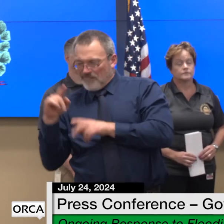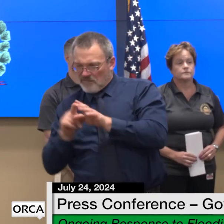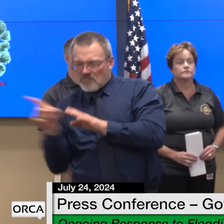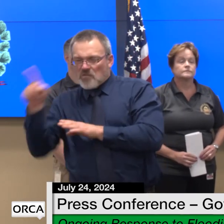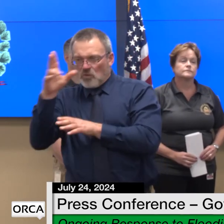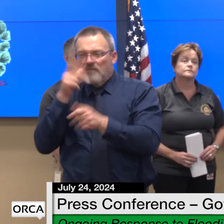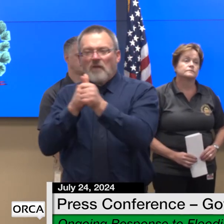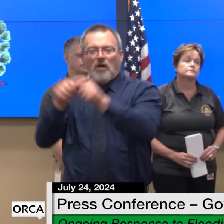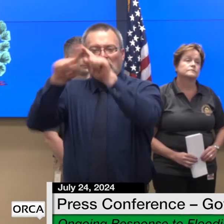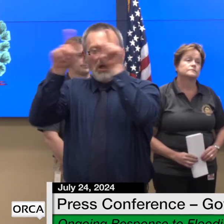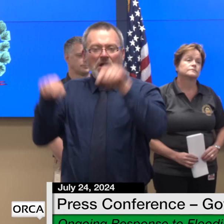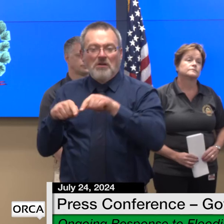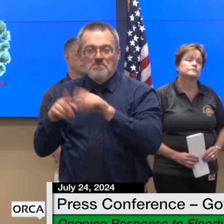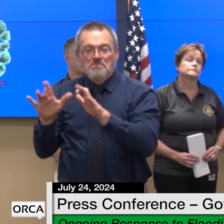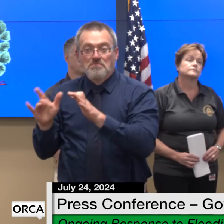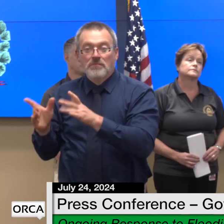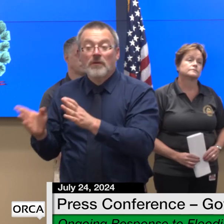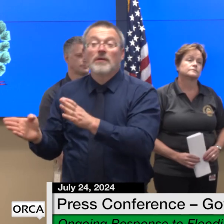13.7. The second closure